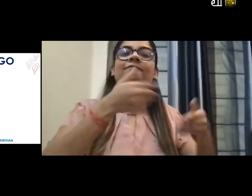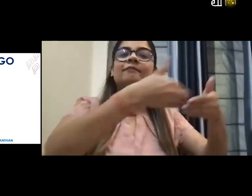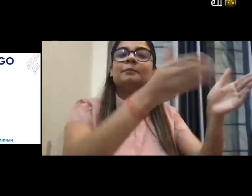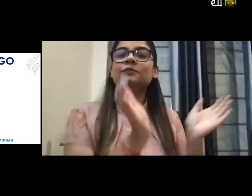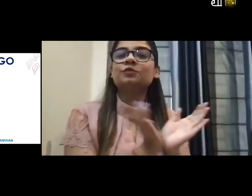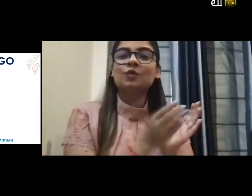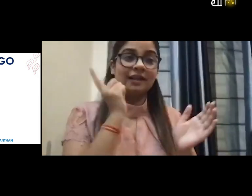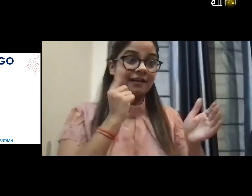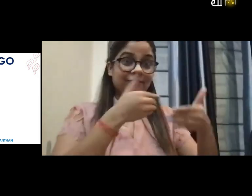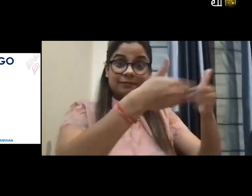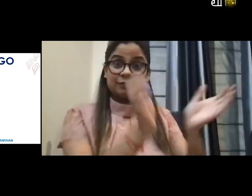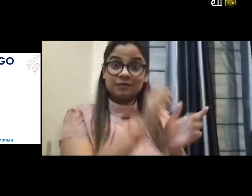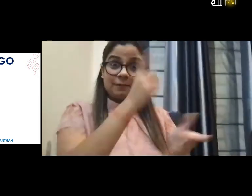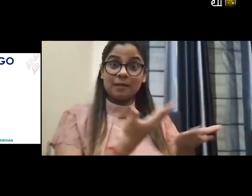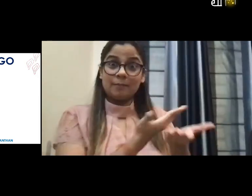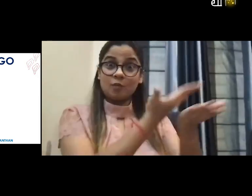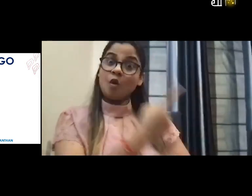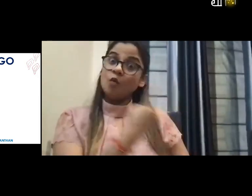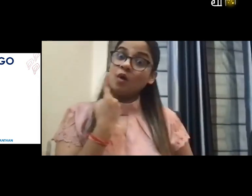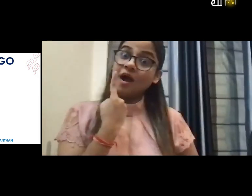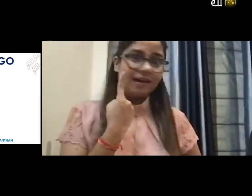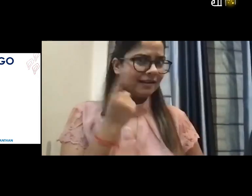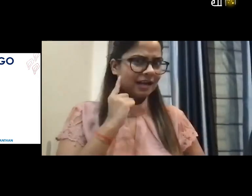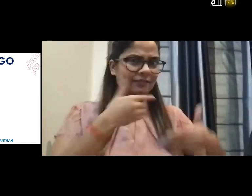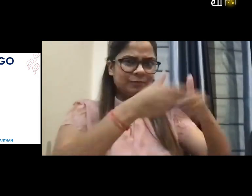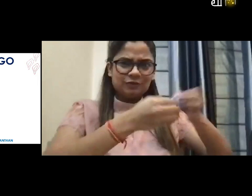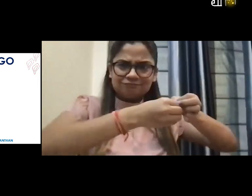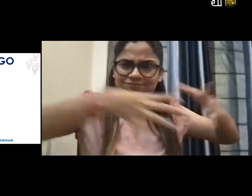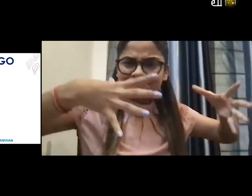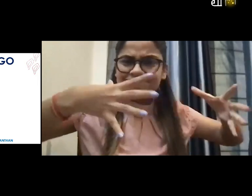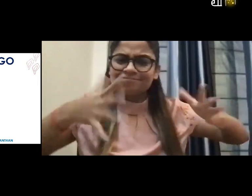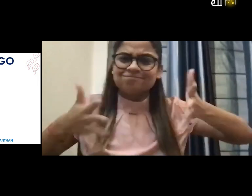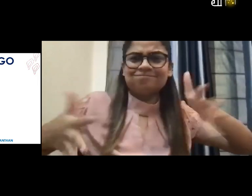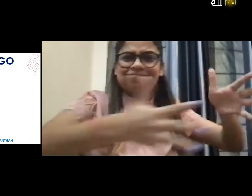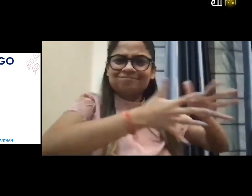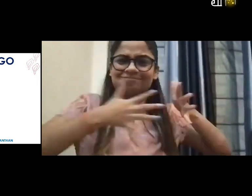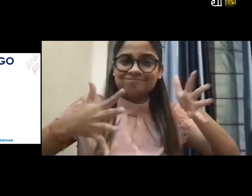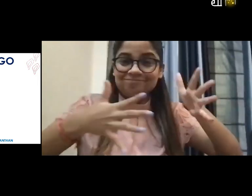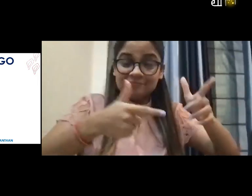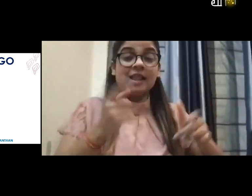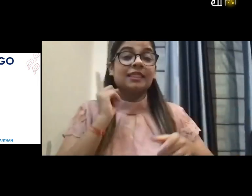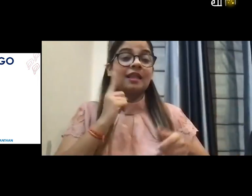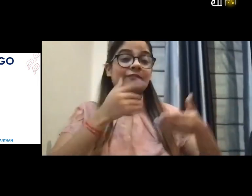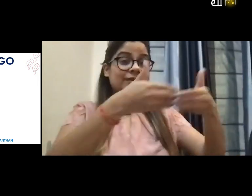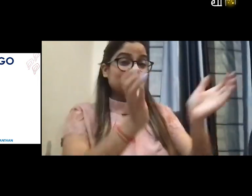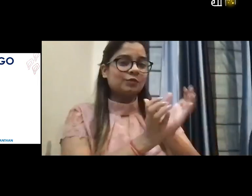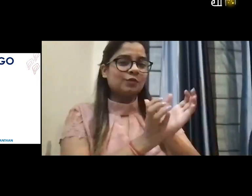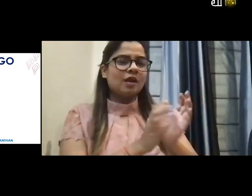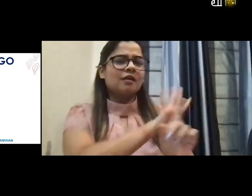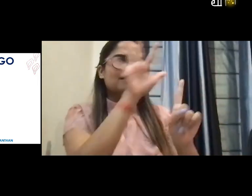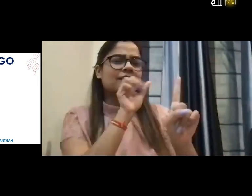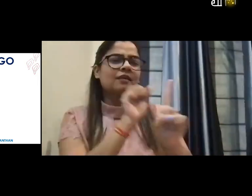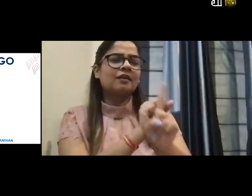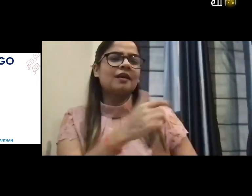you can see there's a greater light. This is exactly what resonates with the deaf community. So when you can see that the deaf community is working